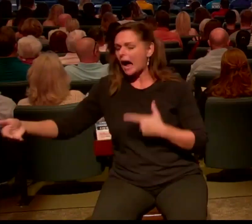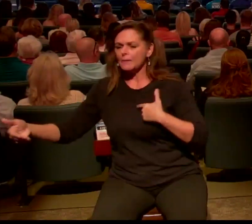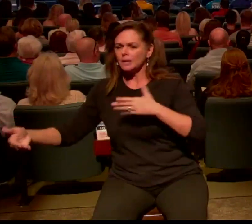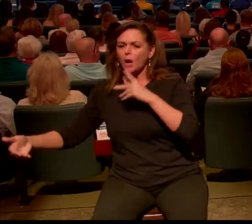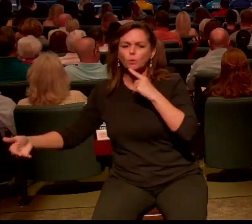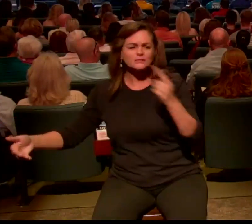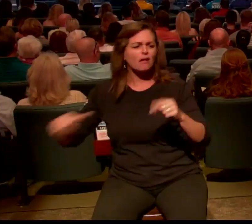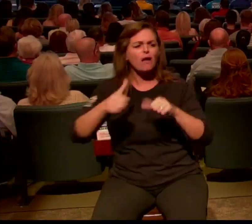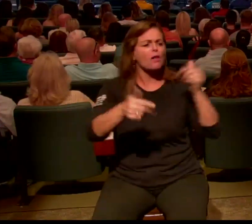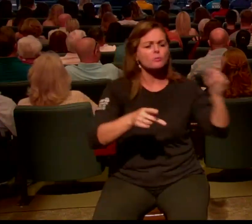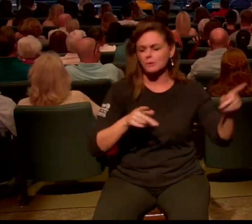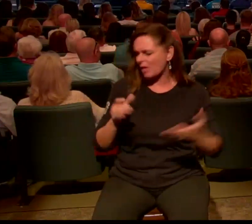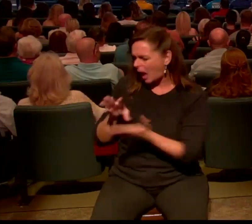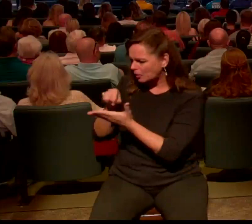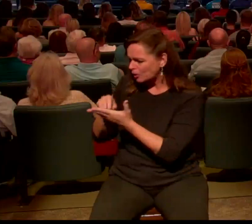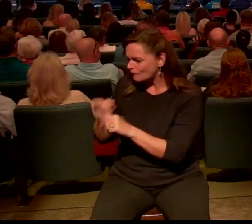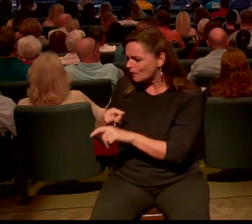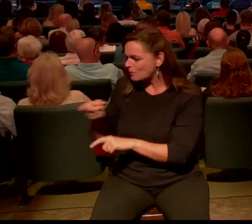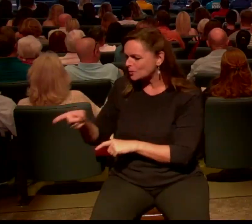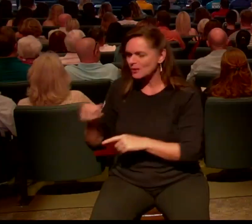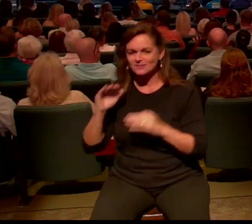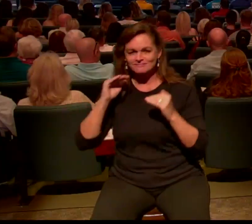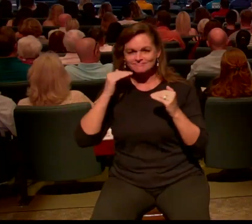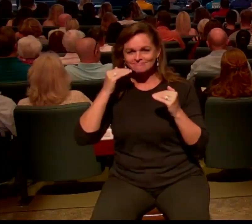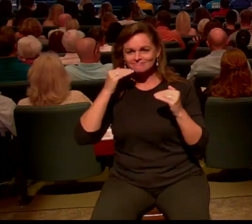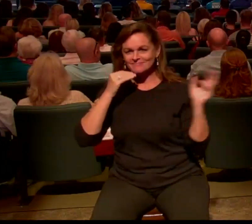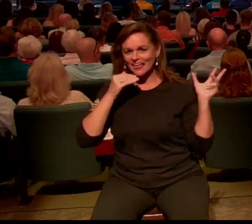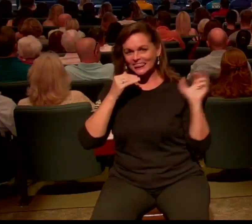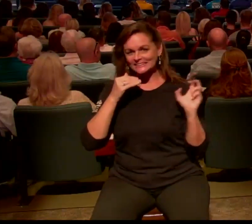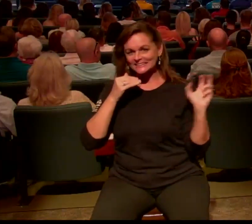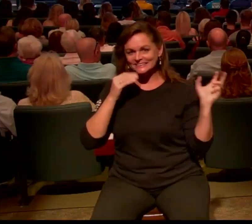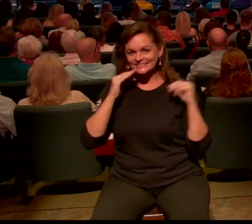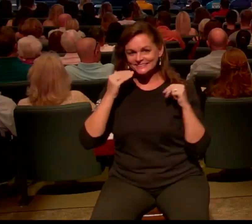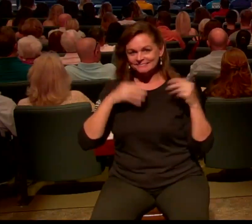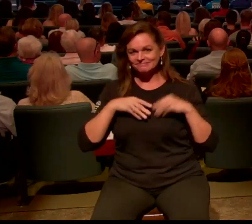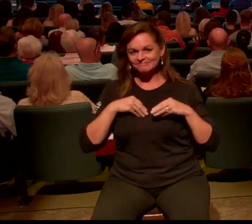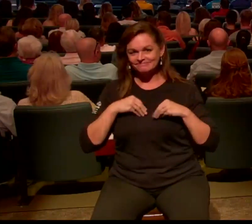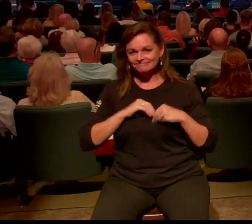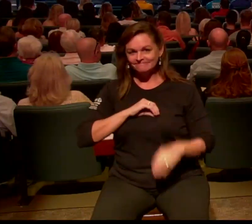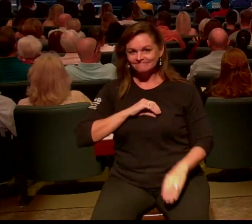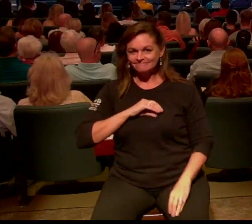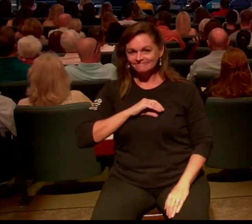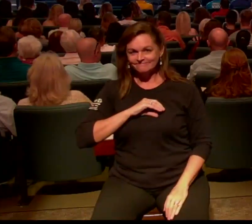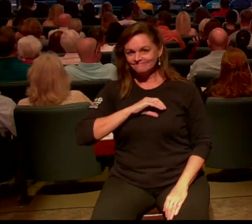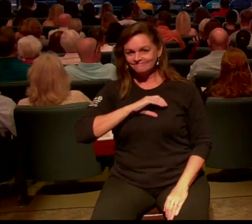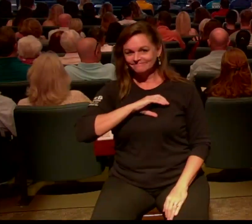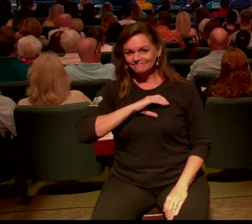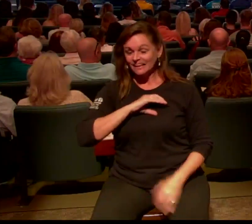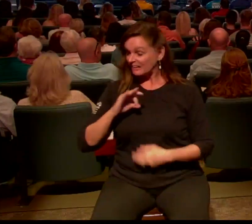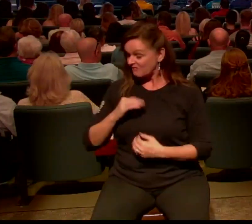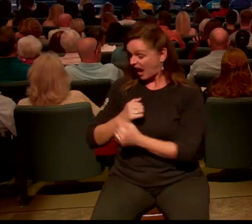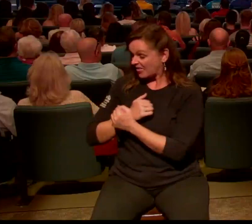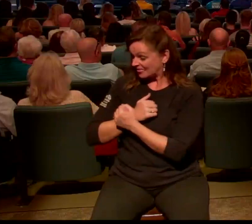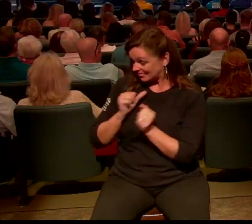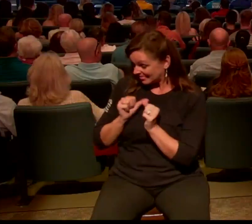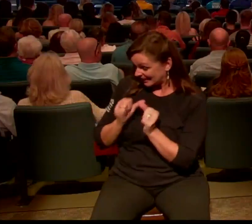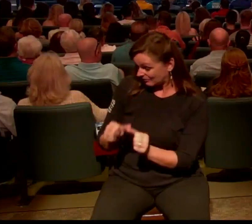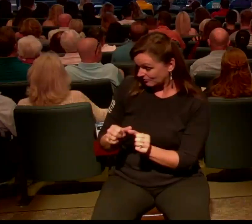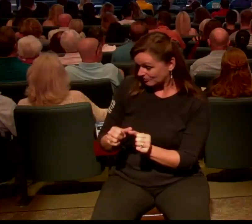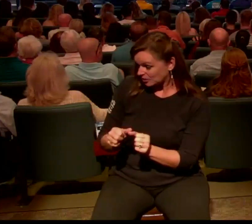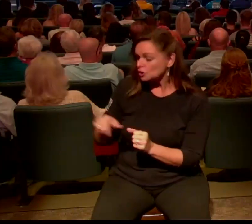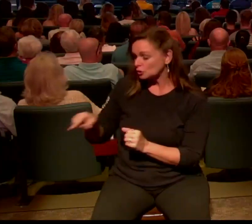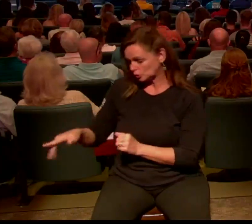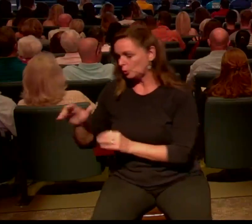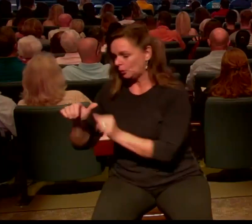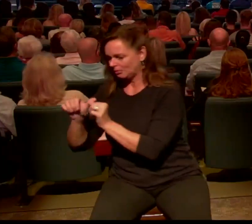people. And he's just sitting over there and he's smiling from ear to, and he's listening to this. And when I said, and as long as I live, you're going to live, and I'm going to just